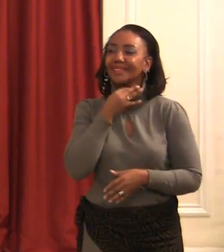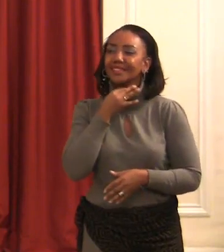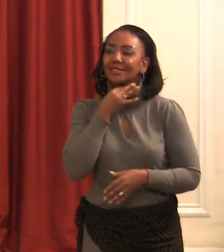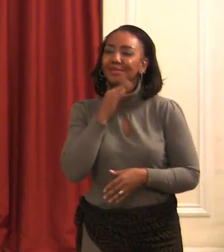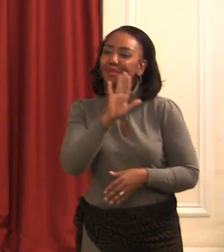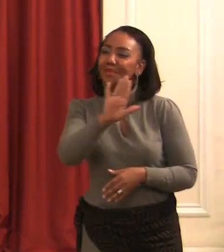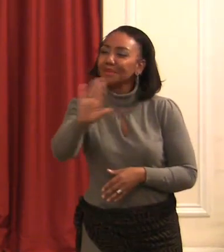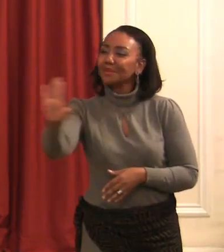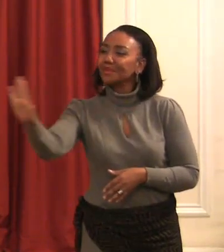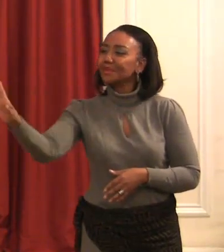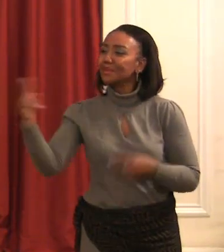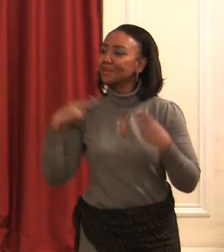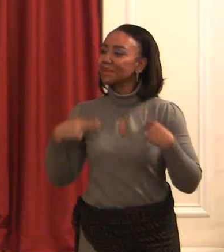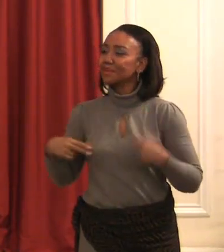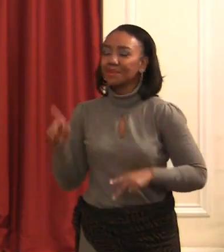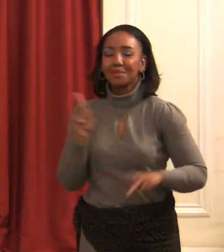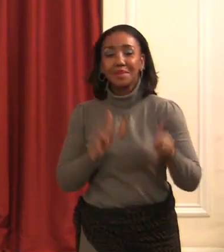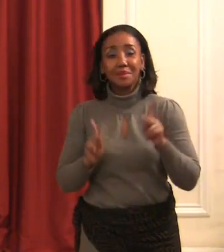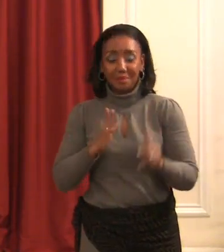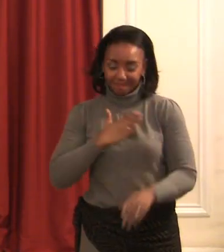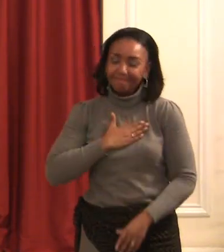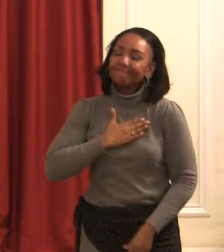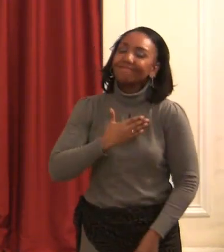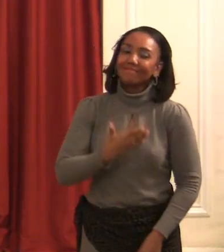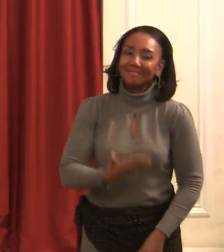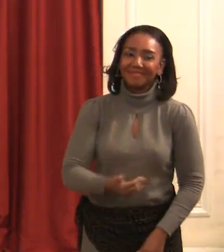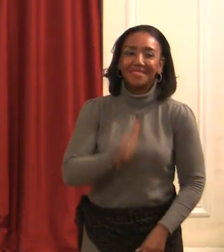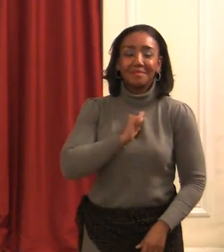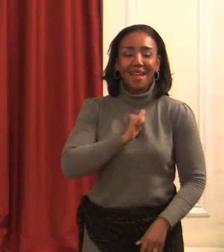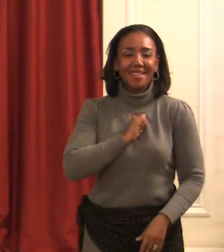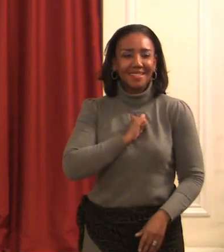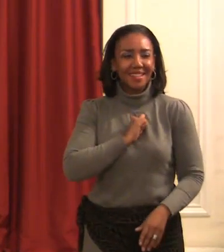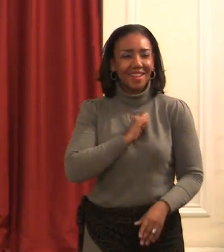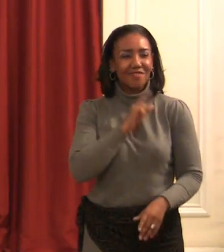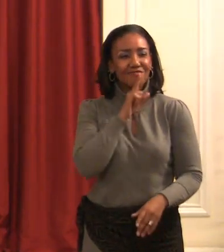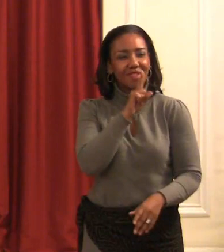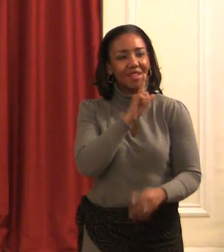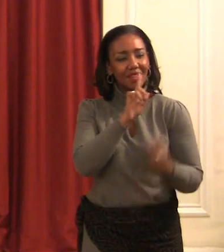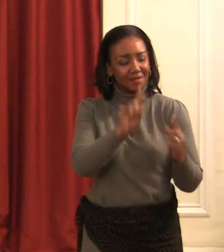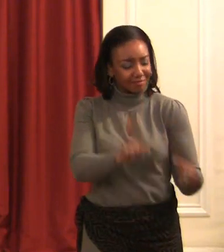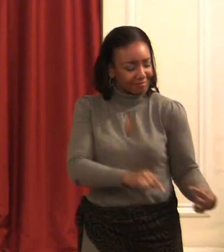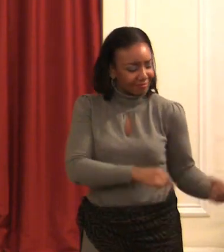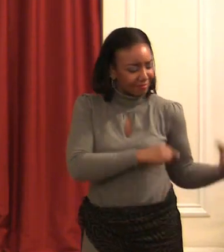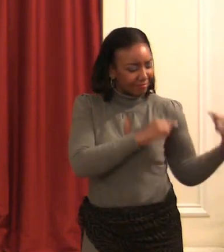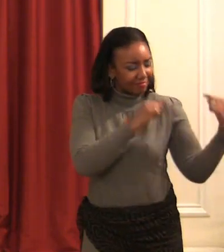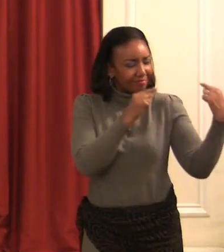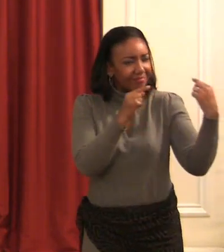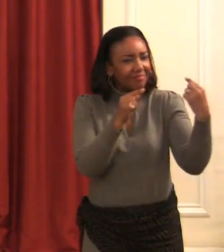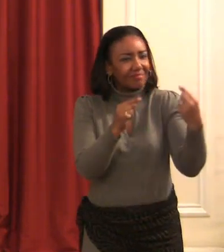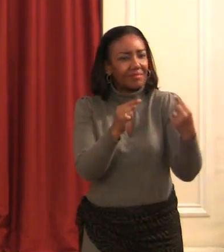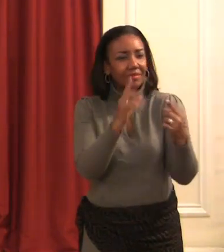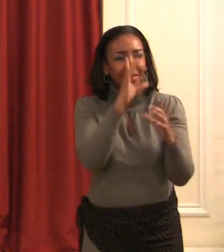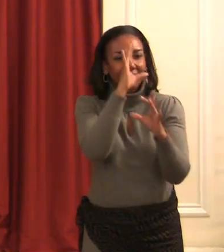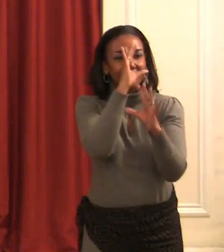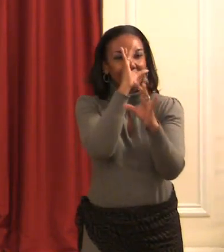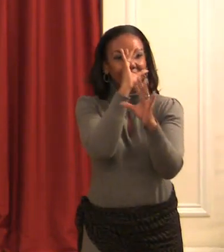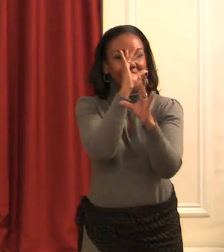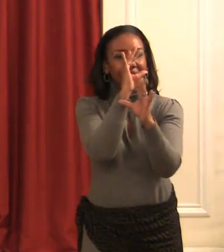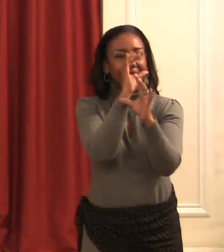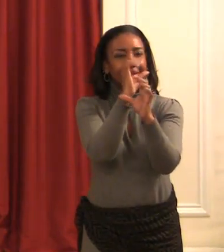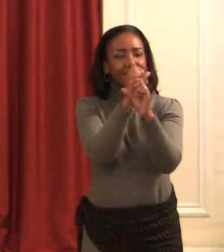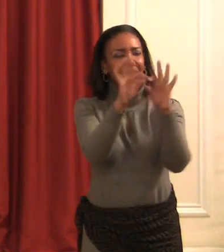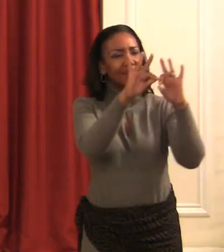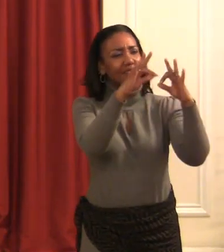fascination with your kind. Admittedly, I am guilty of a very long and desperate infatuation